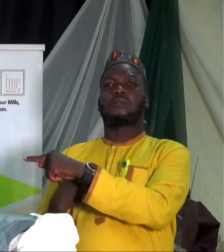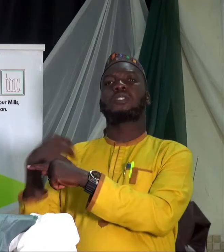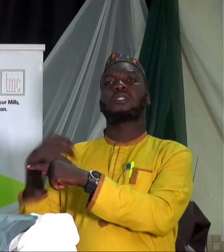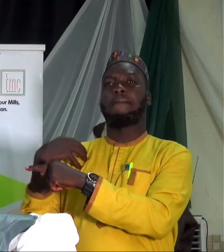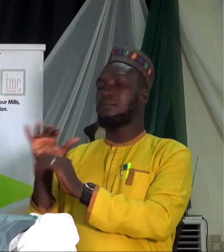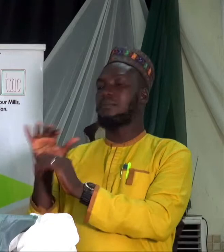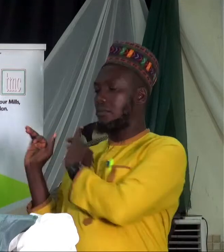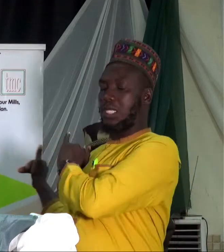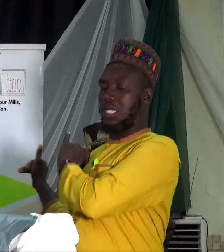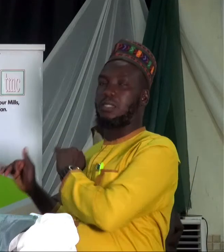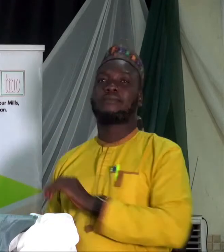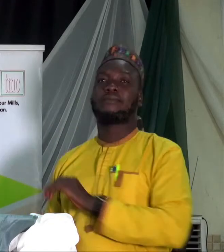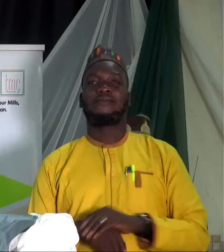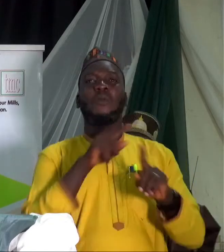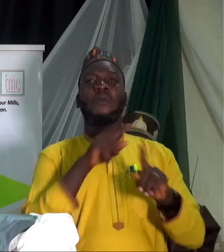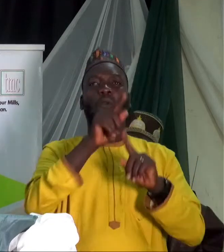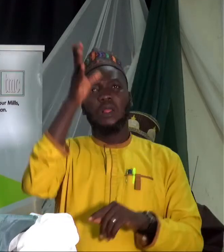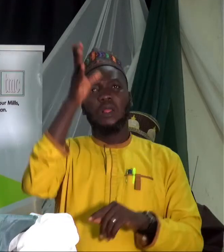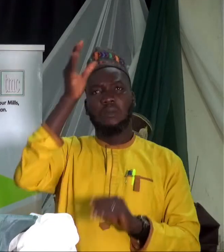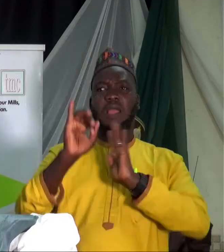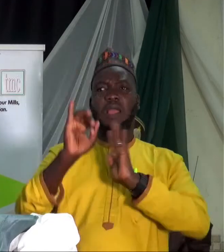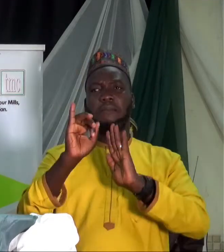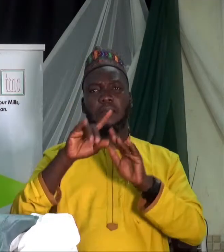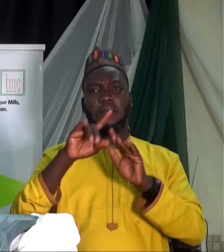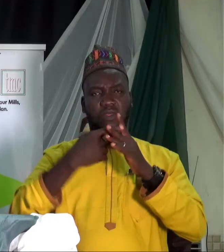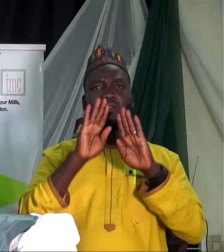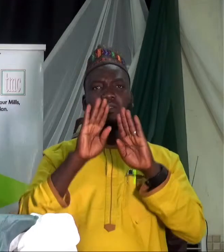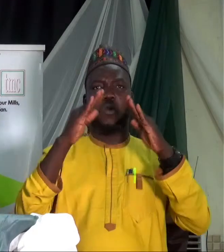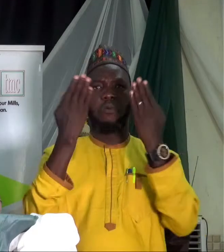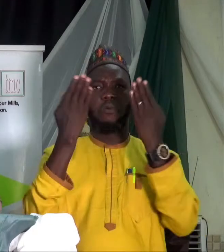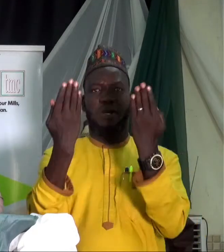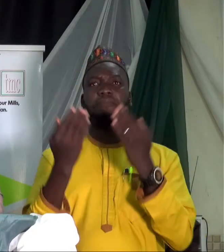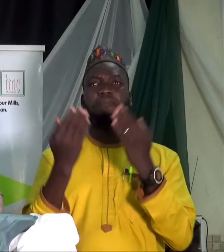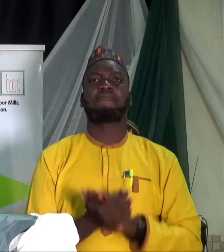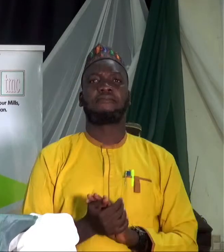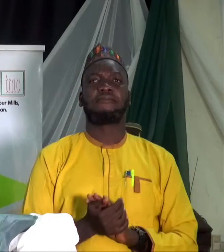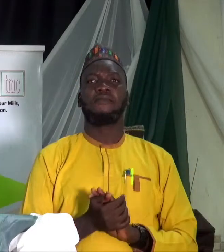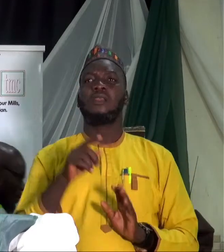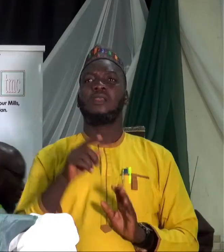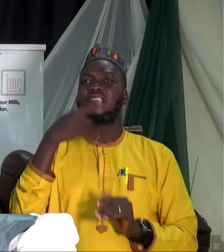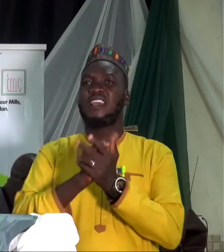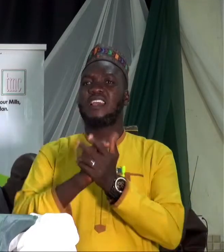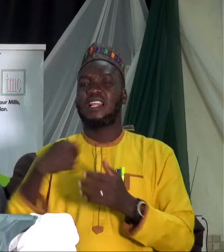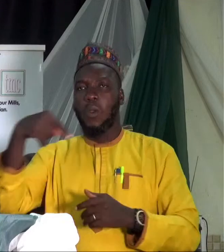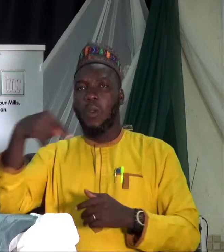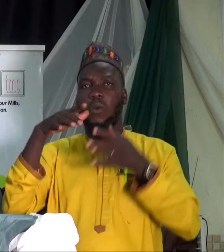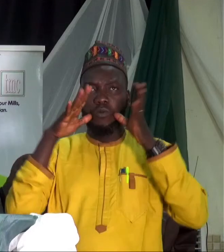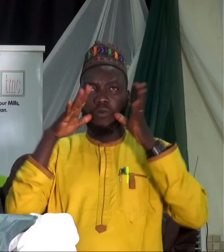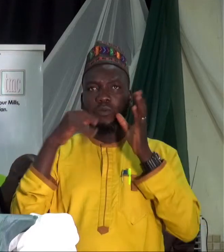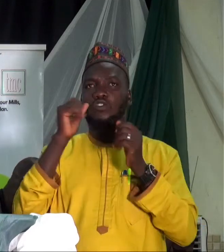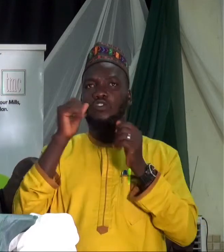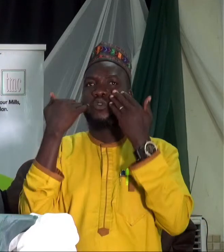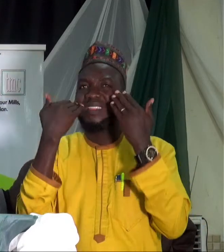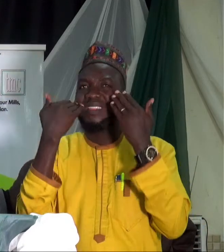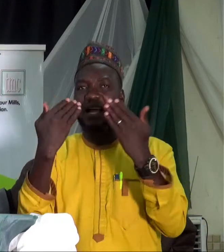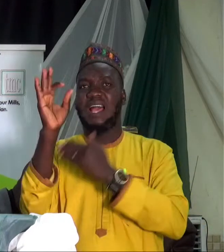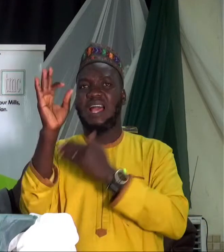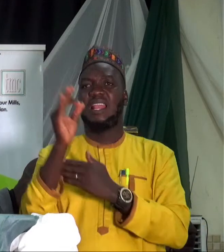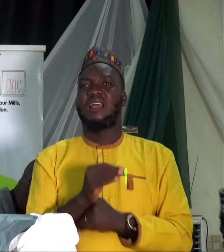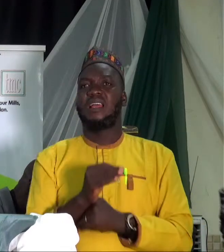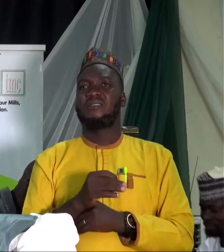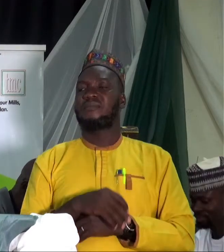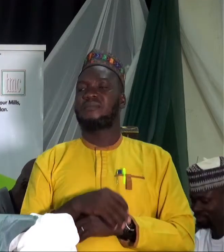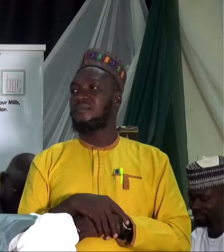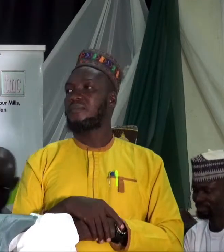nigbati baba Imam n sadura bere, won lo ye ka wa musulumi dupe. Eyan die lo ti de ngba na,